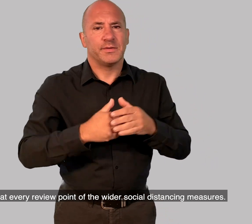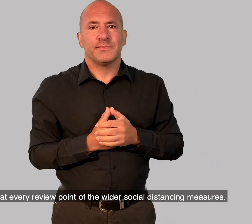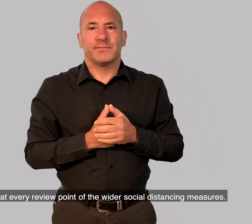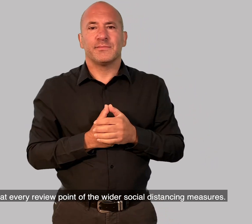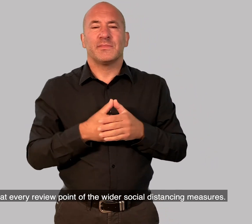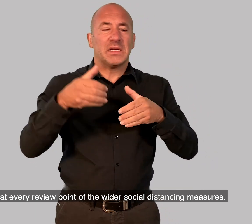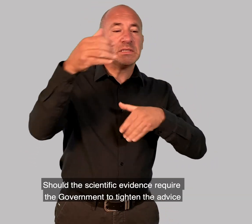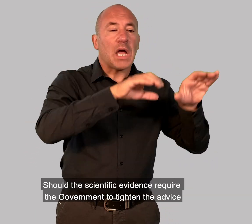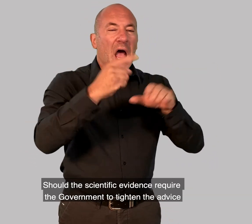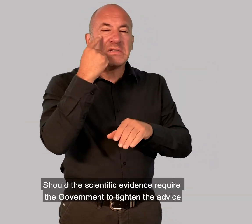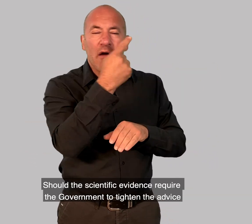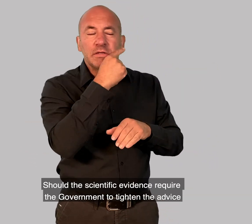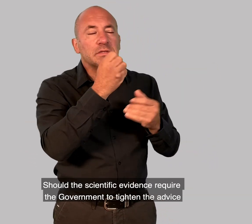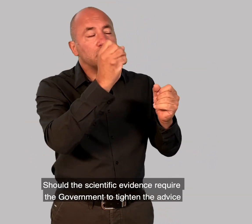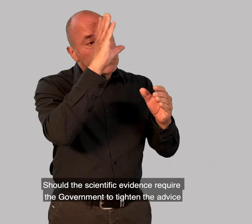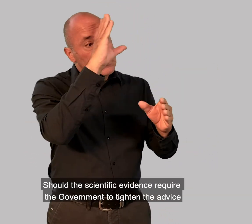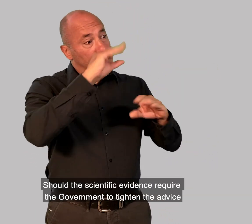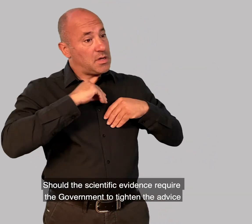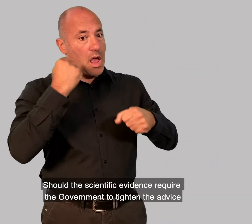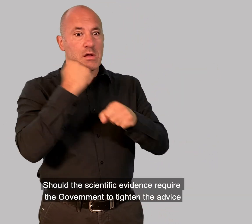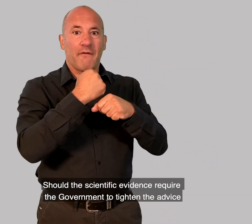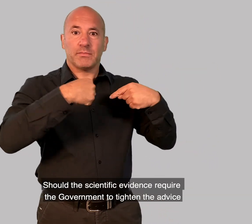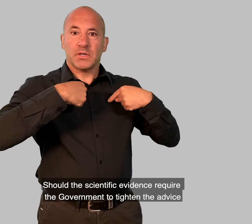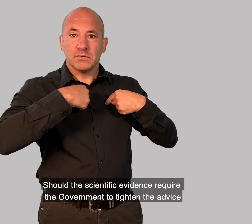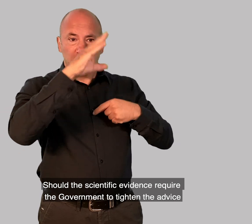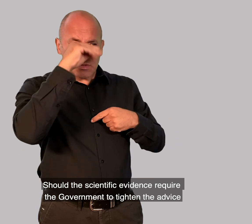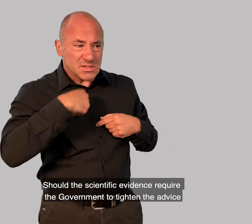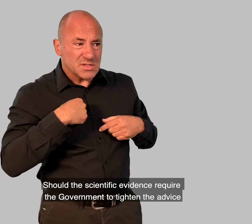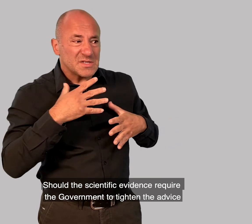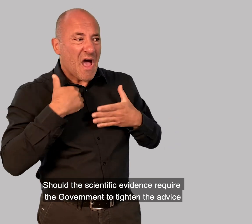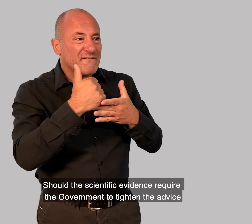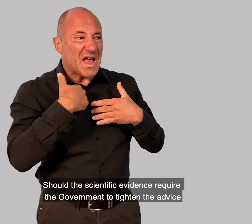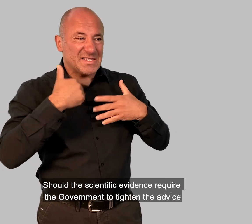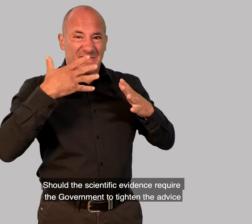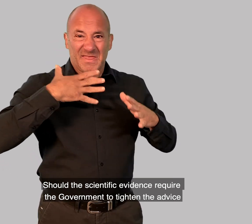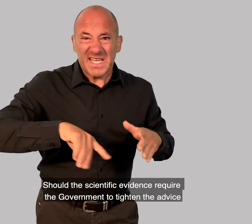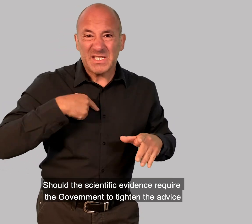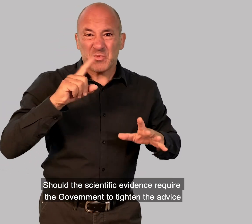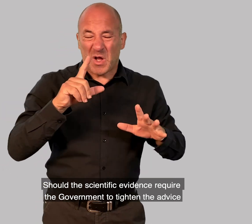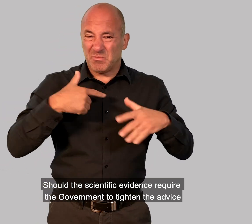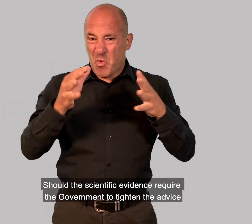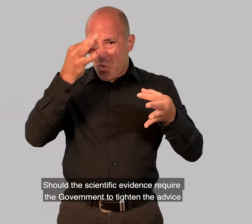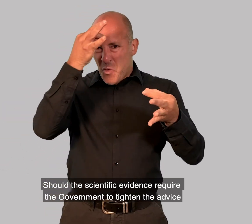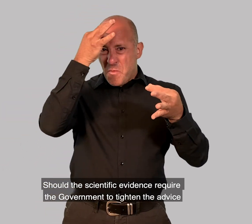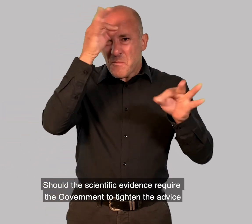Should the scientific evidence require the government to tighten the advice for clinically extremely vulnerable